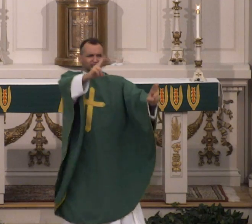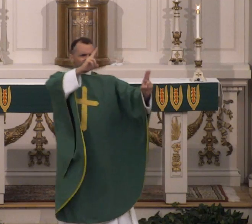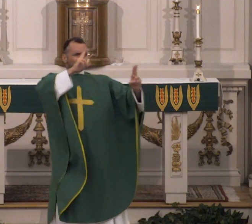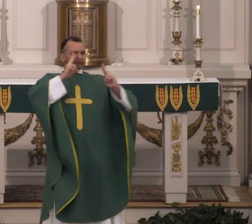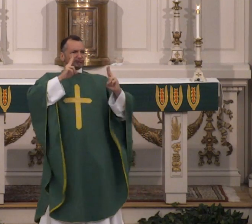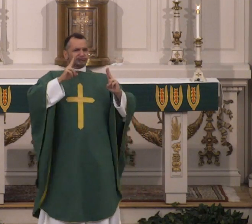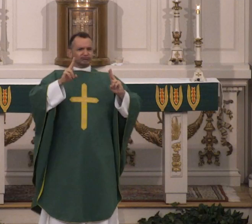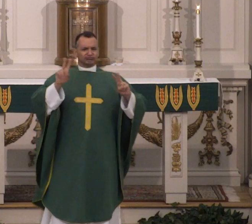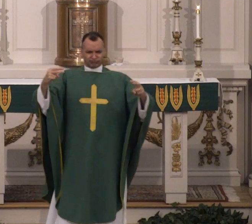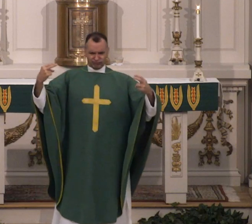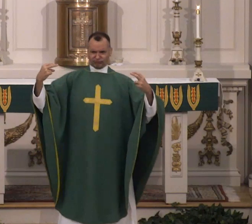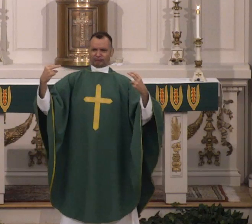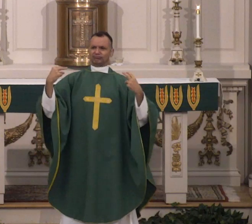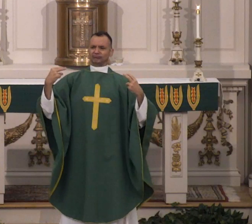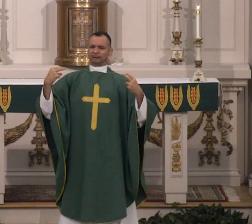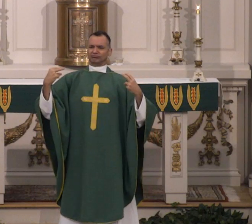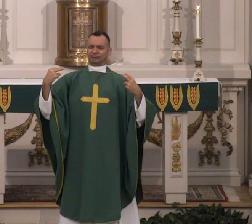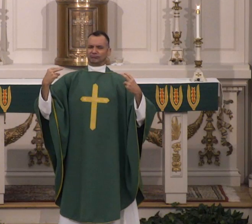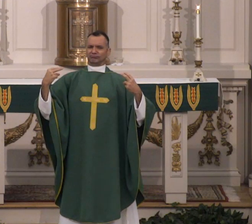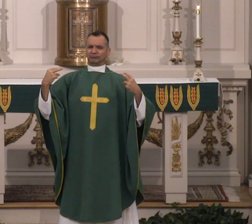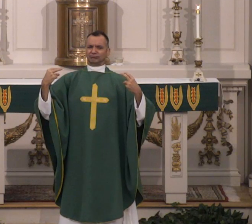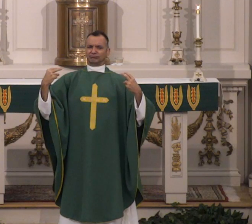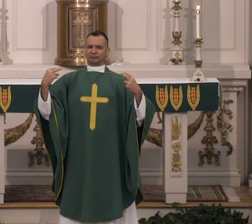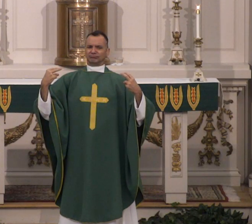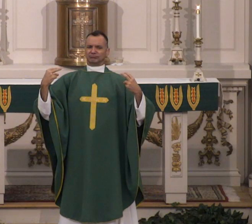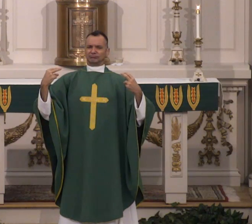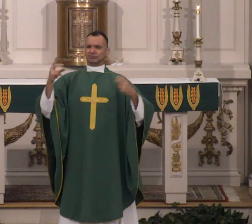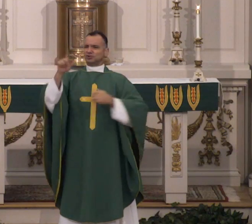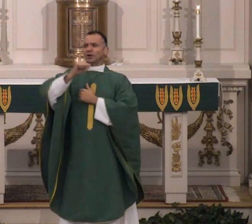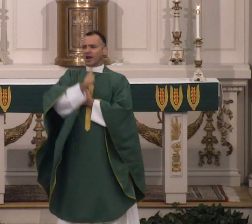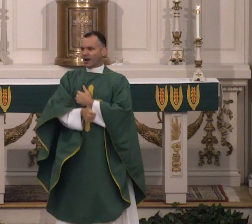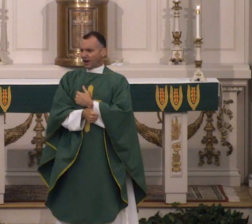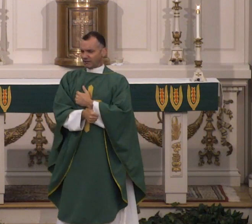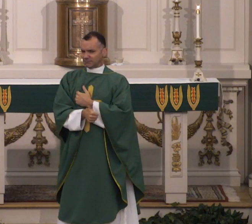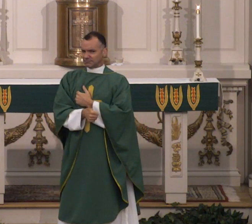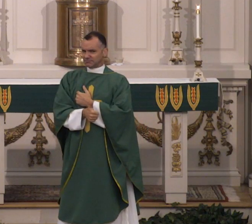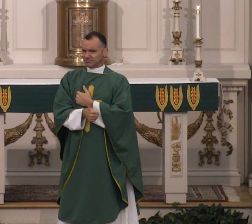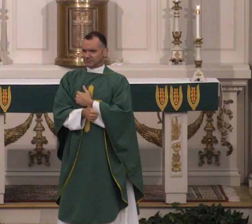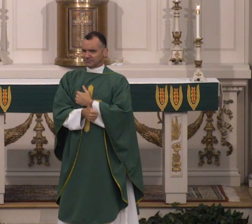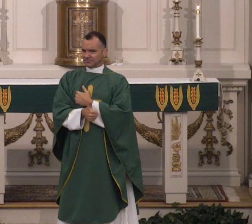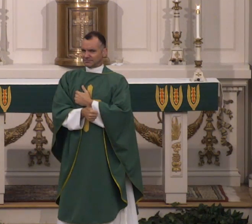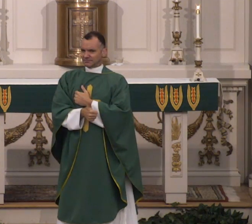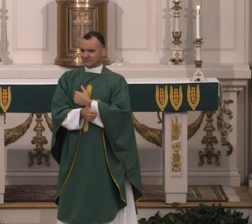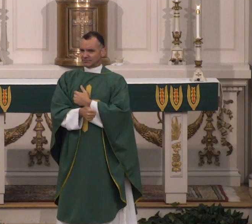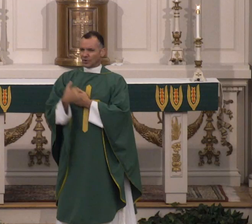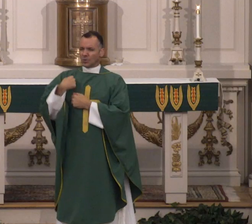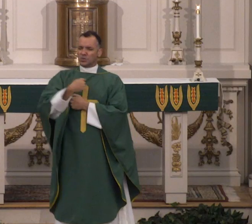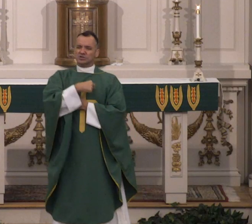honor, for that honor, for respect, for people to look to us. But we shouldn't.